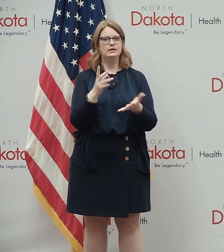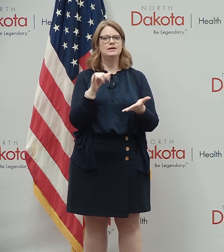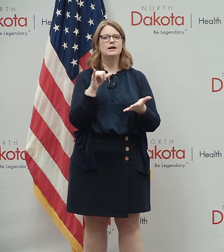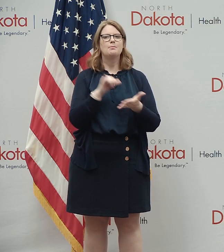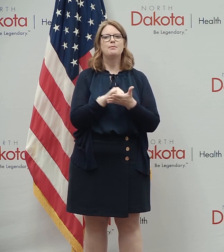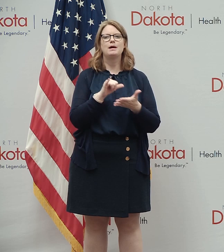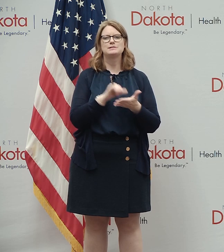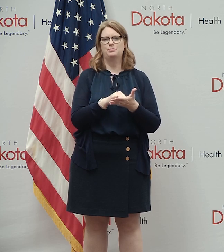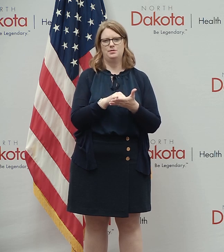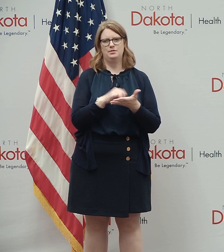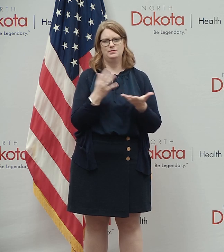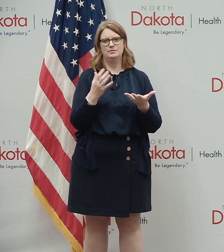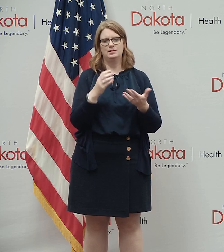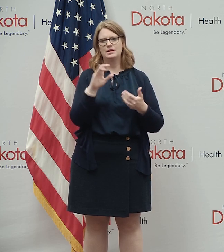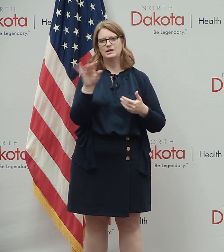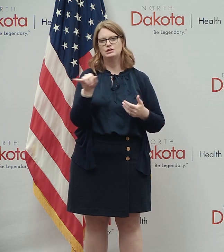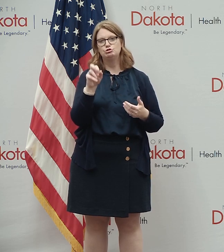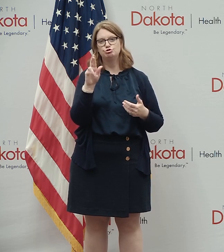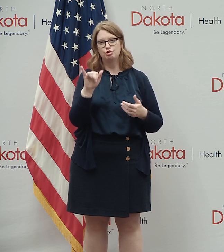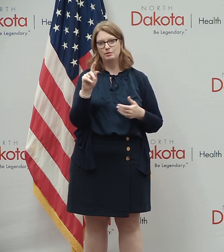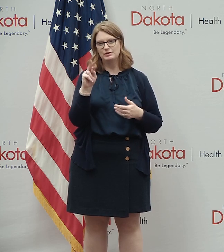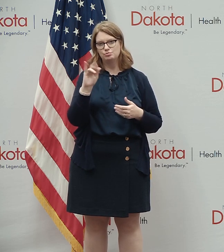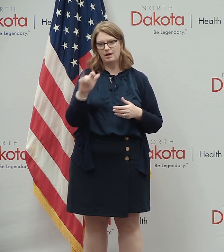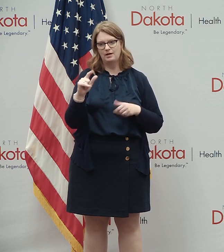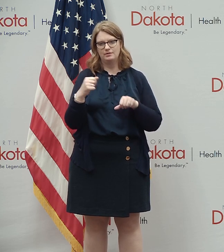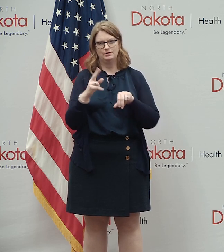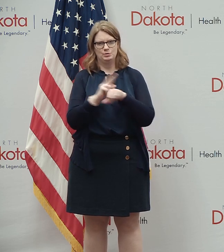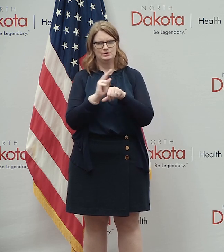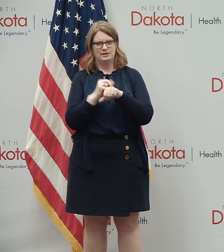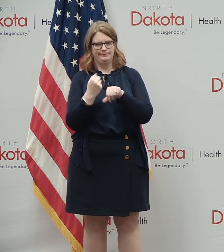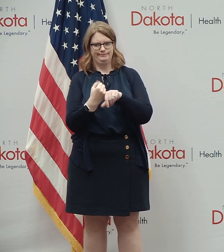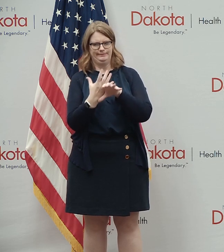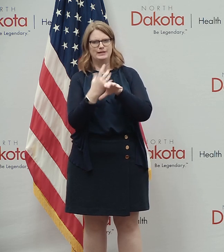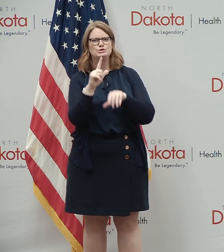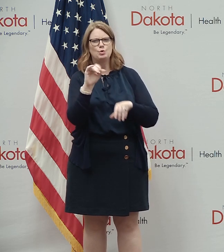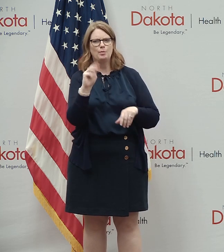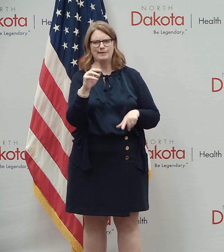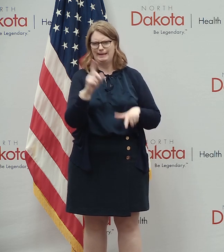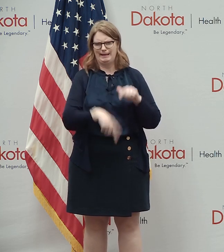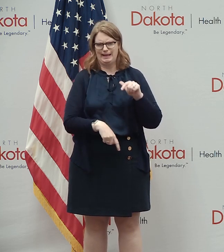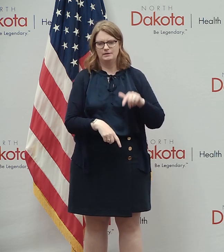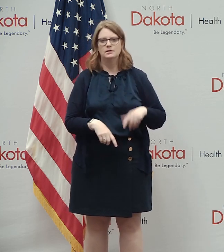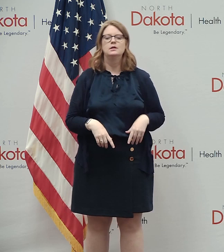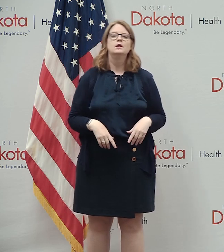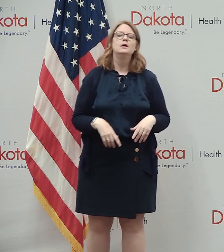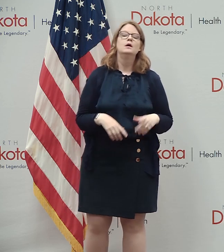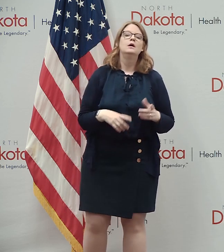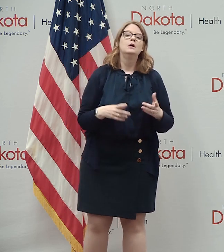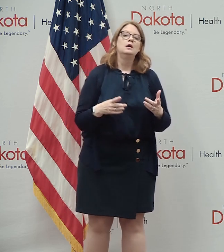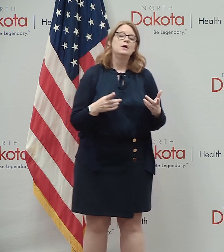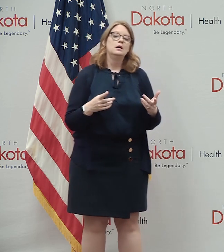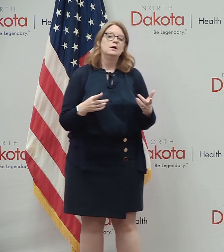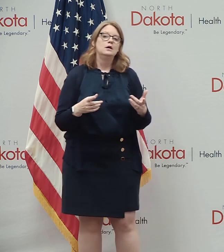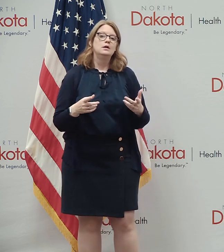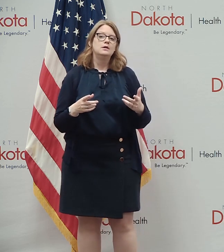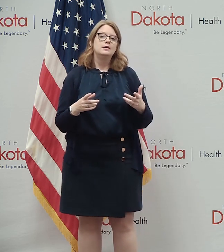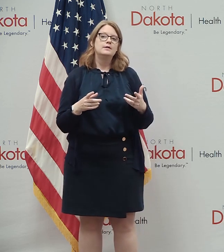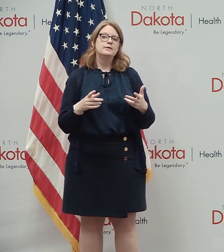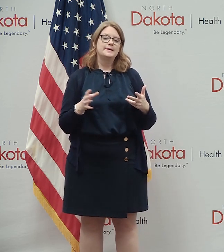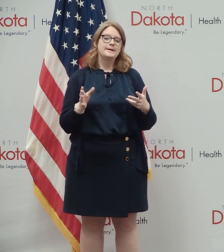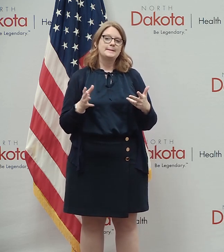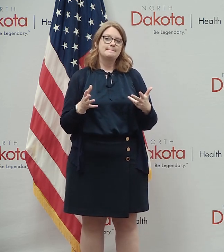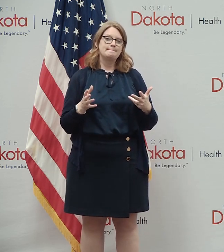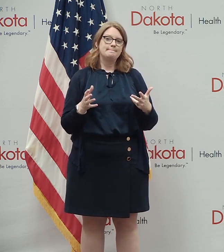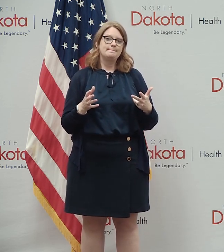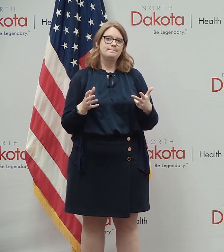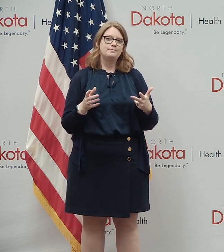do a jury trial. The second thing, and probably the most important thing that I wanted to discuss today, is with